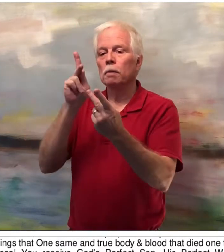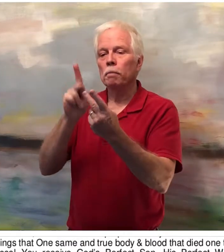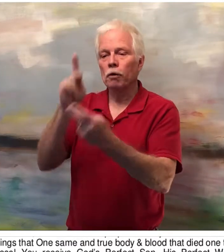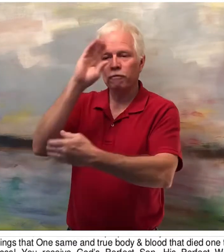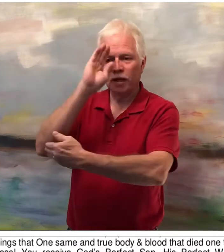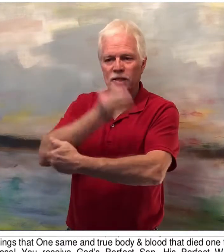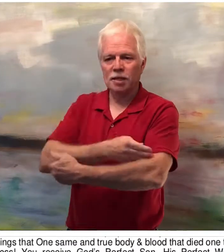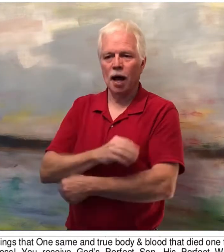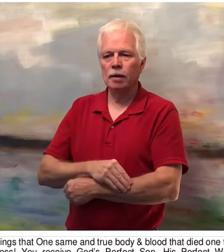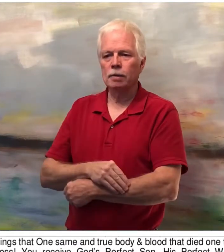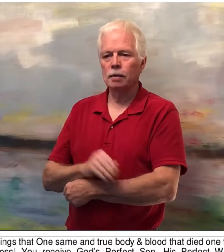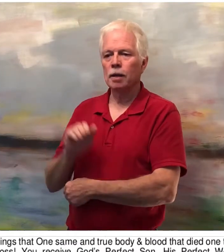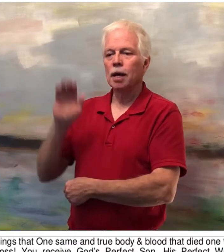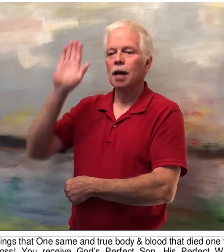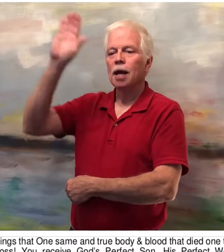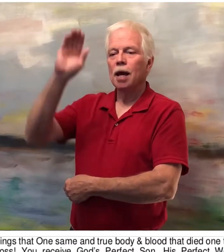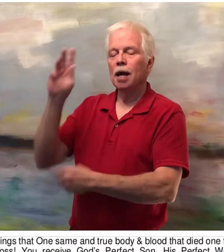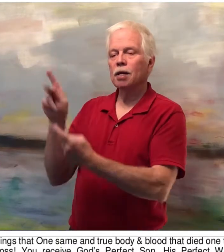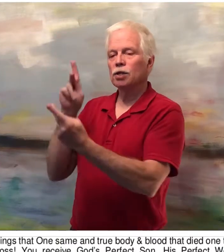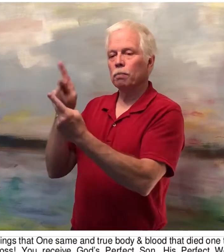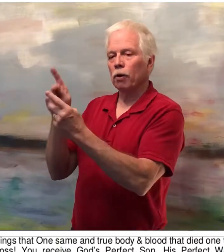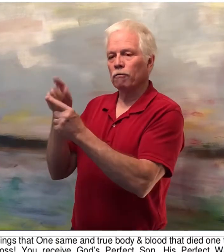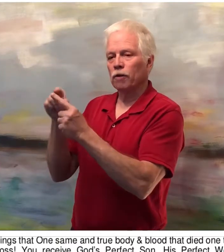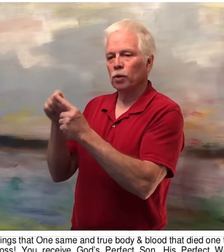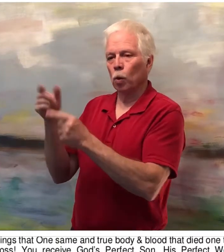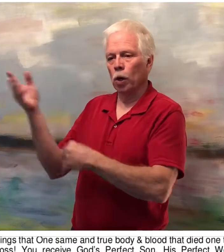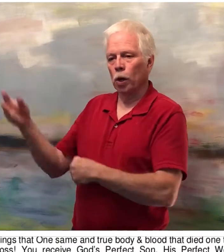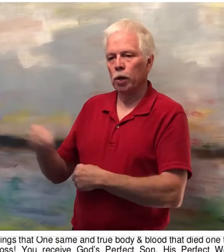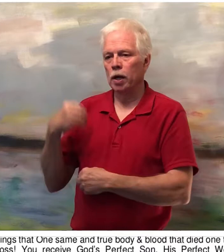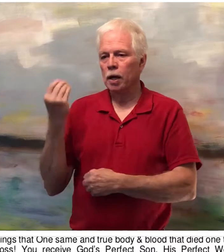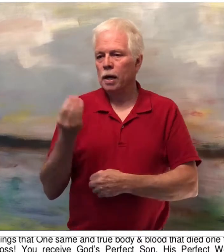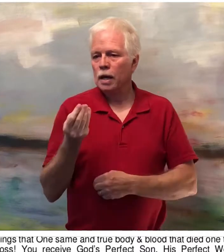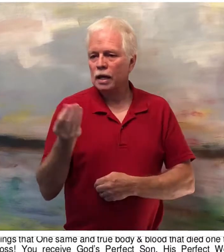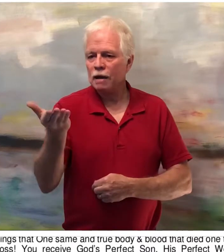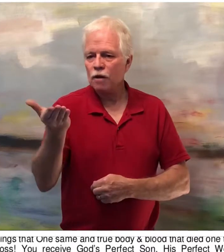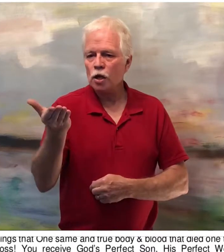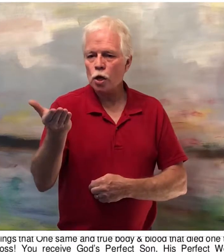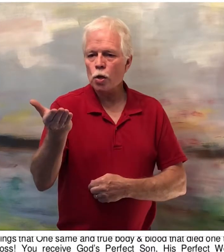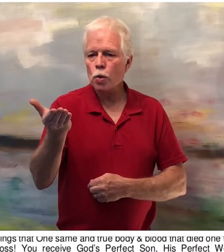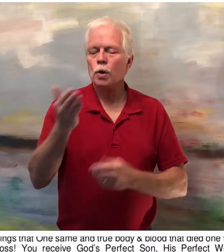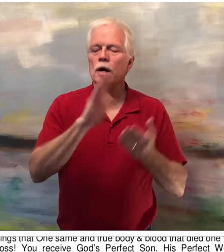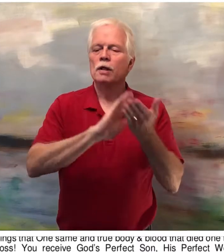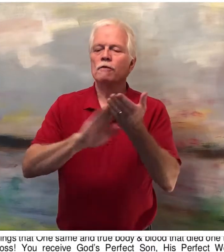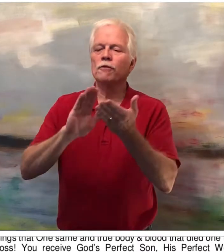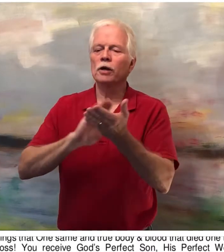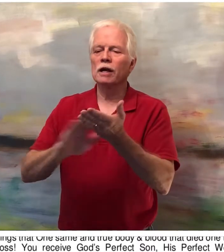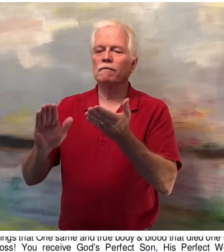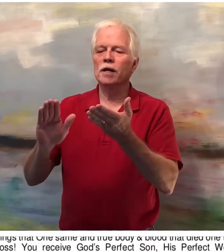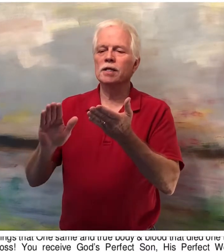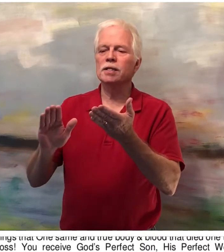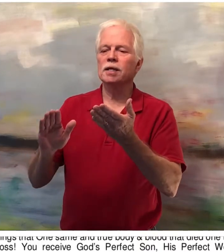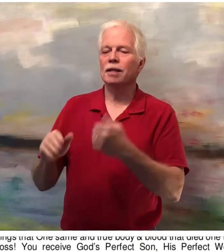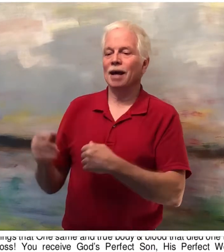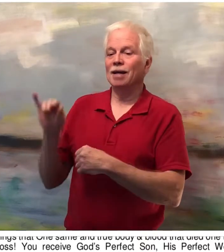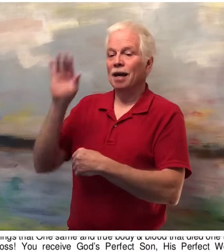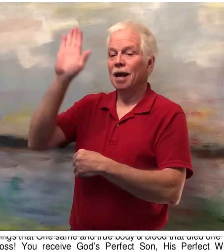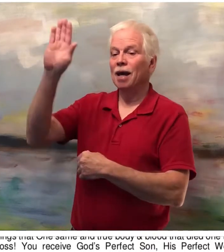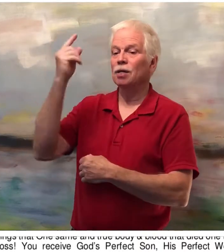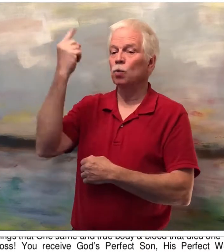perfect son, his perfect word, giving you the forgiveness that his